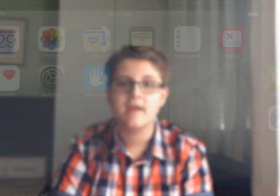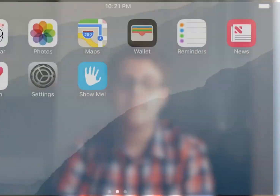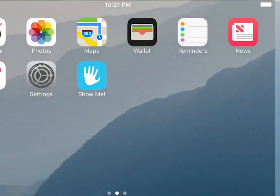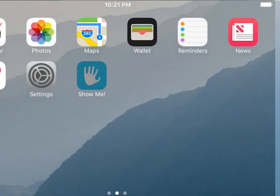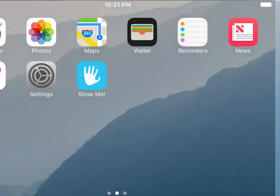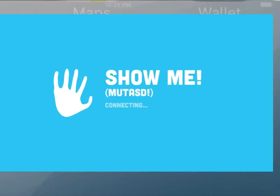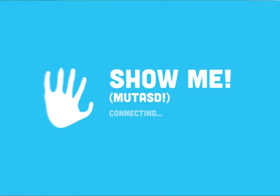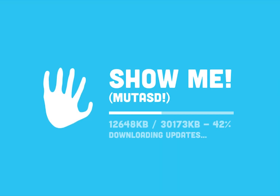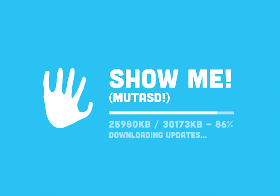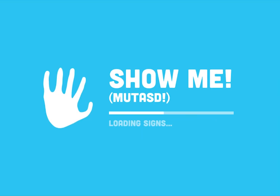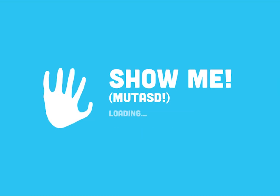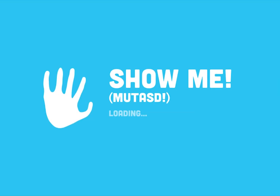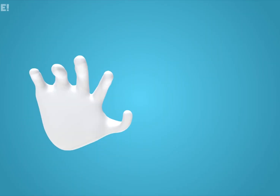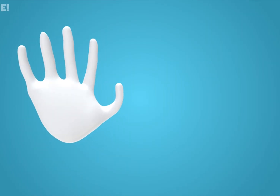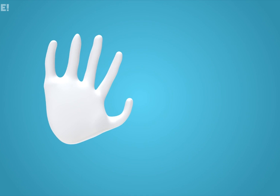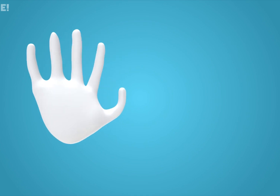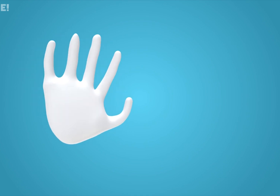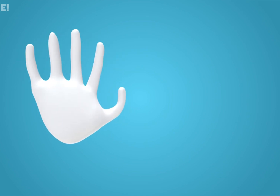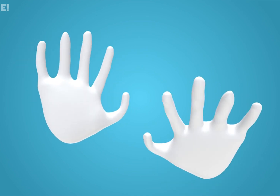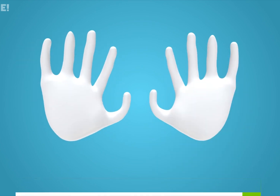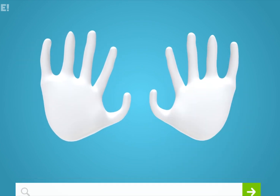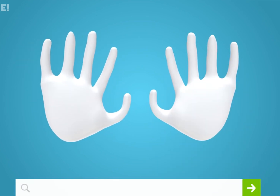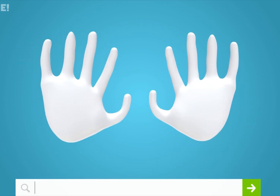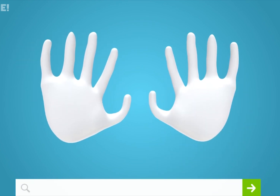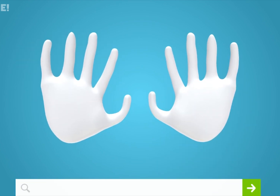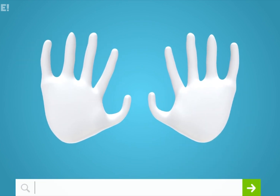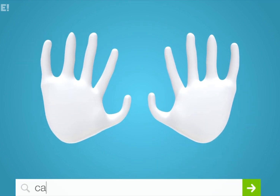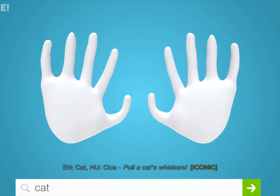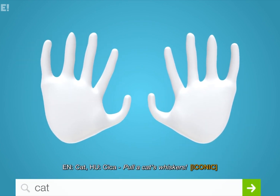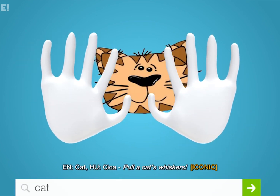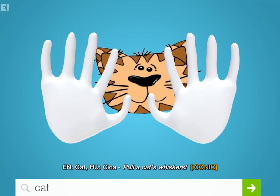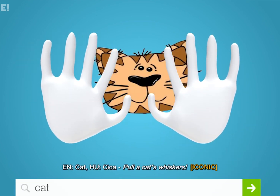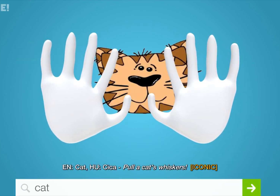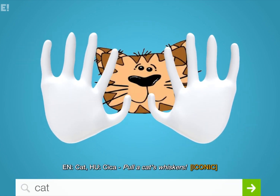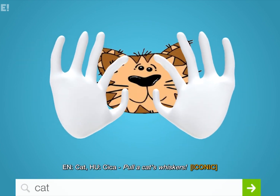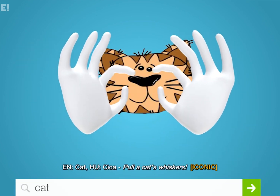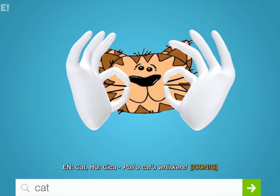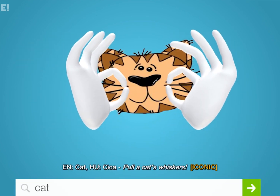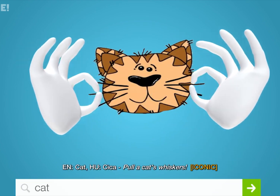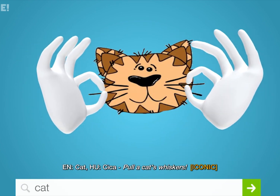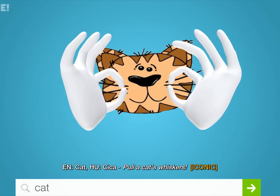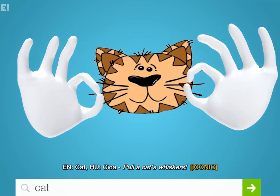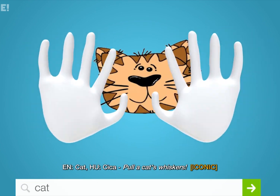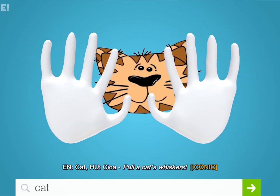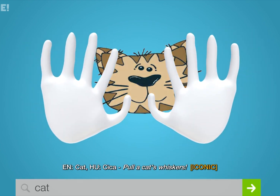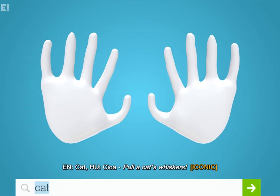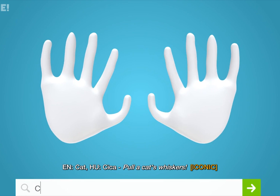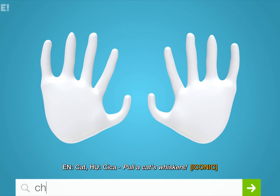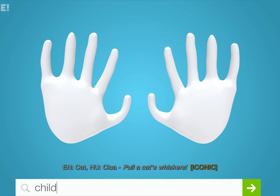When you open the app, you're greeted with two three-dimensional hands and a search bar. You can type anything into it, and the hands will show you the corresponding sign in sign